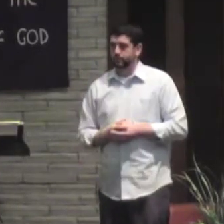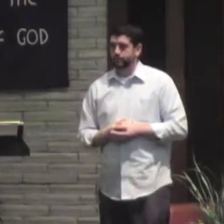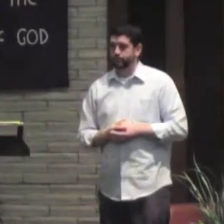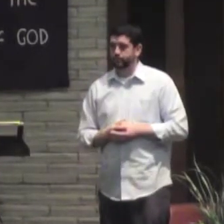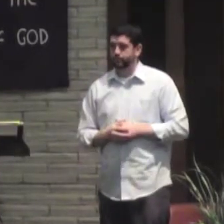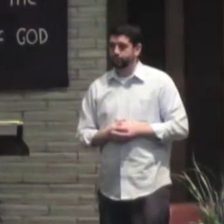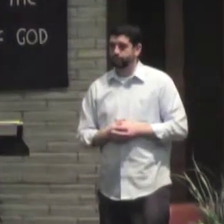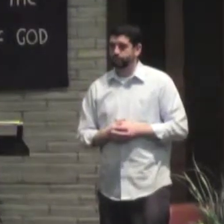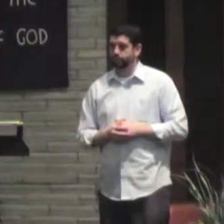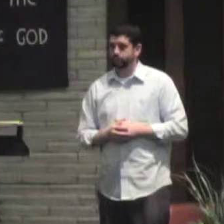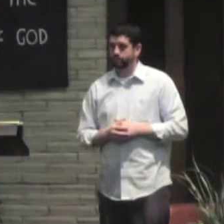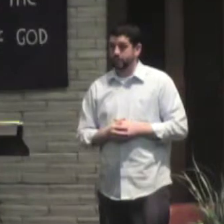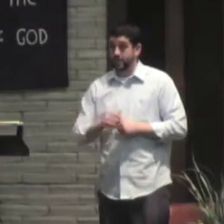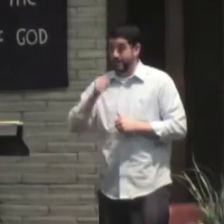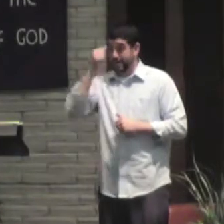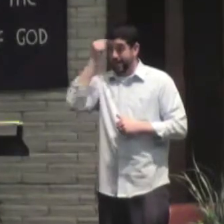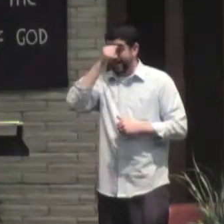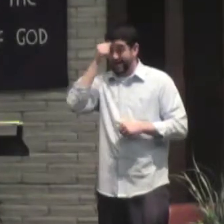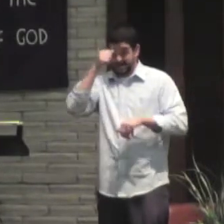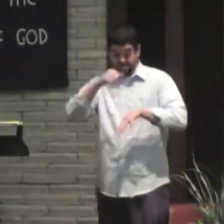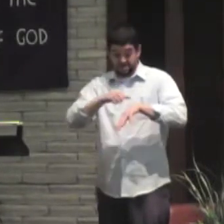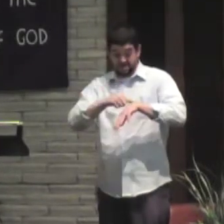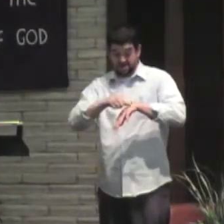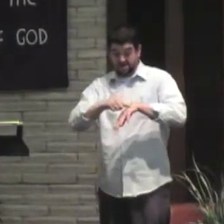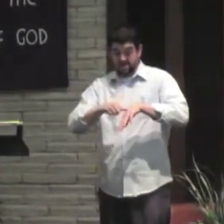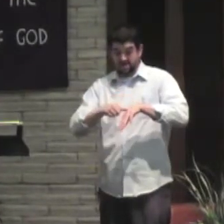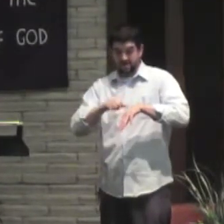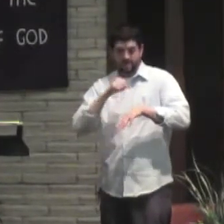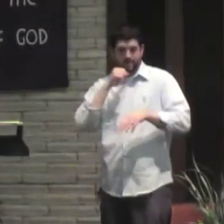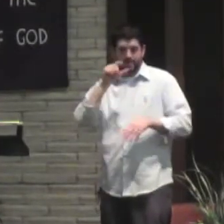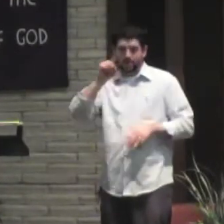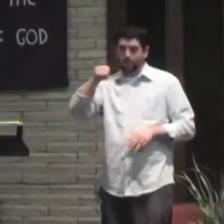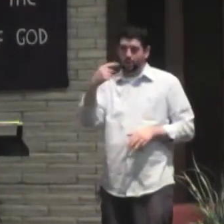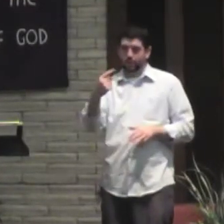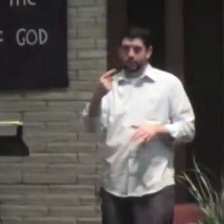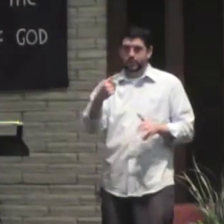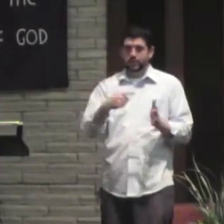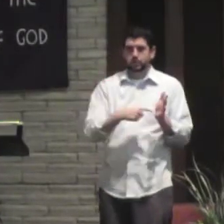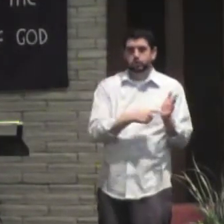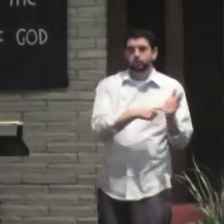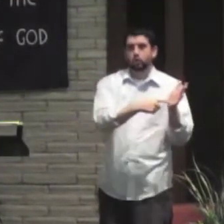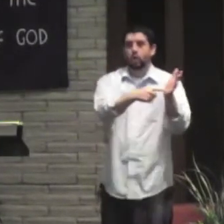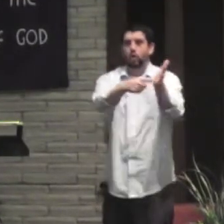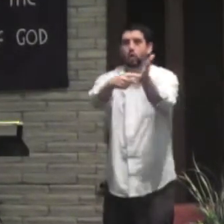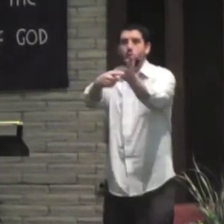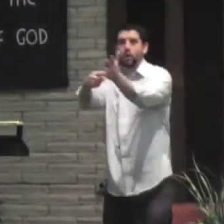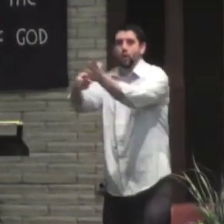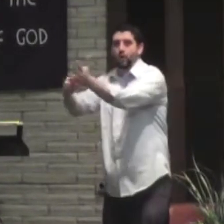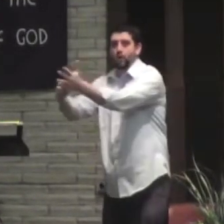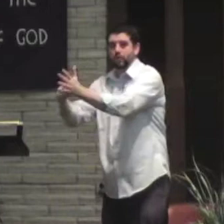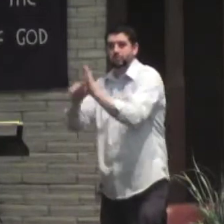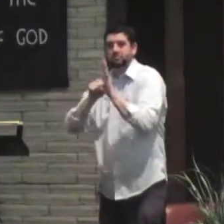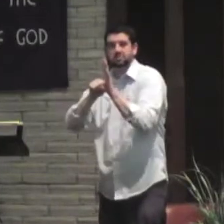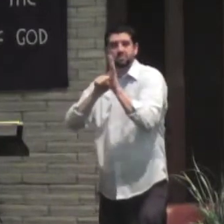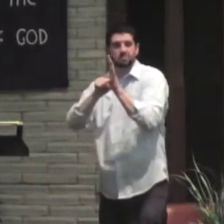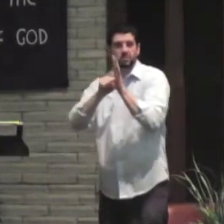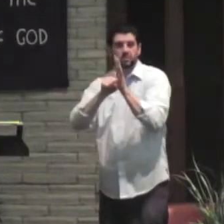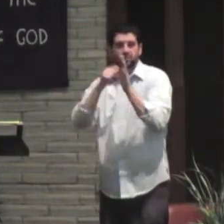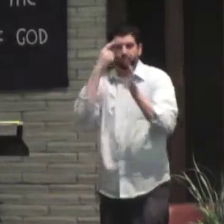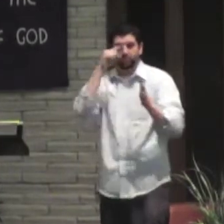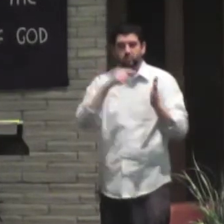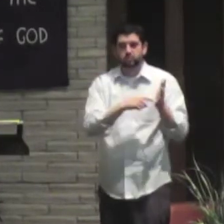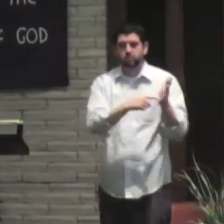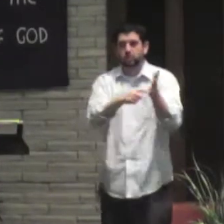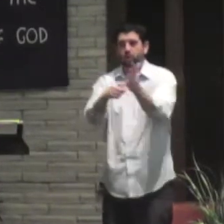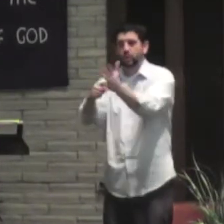Don't let these ashes just be an outward symbol with no inner significance to